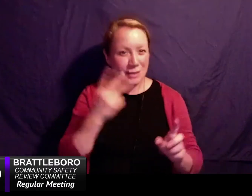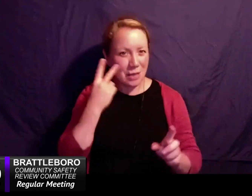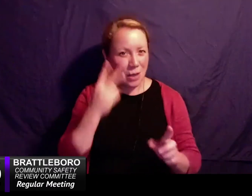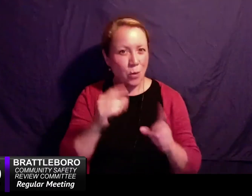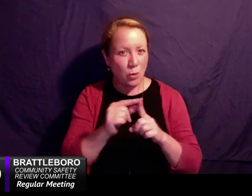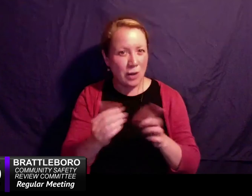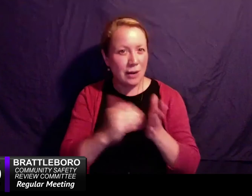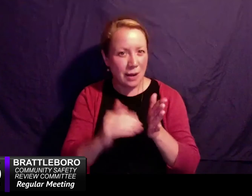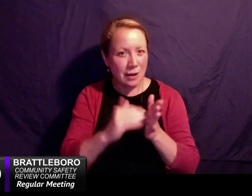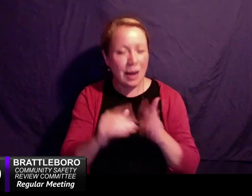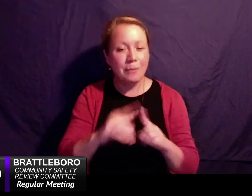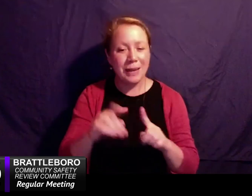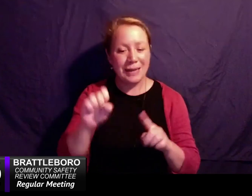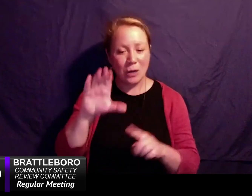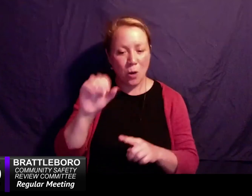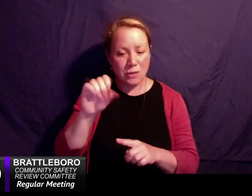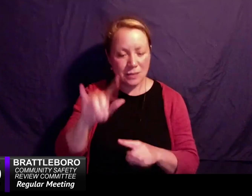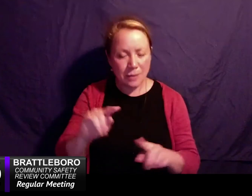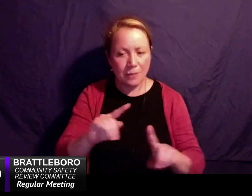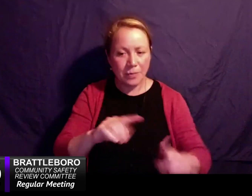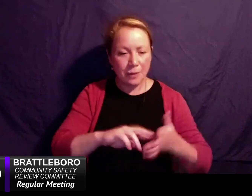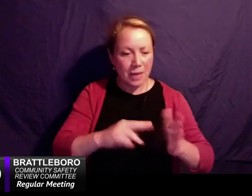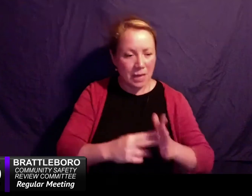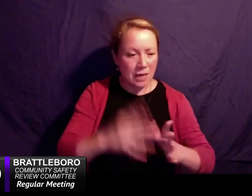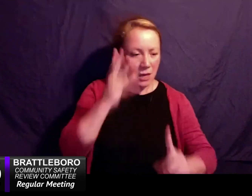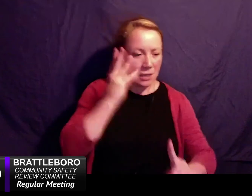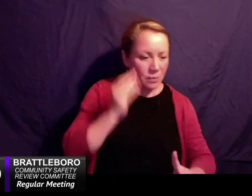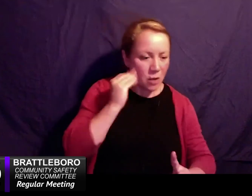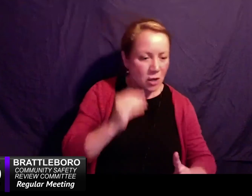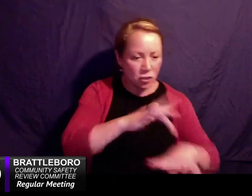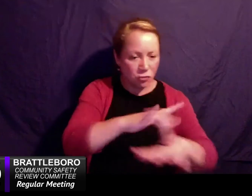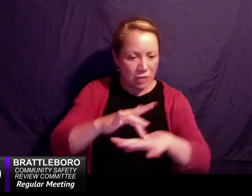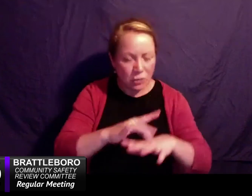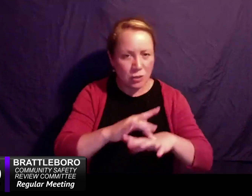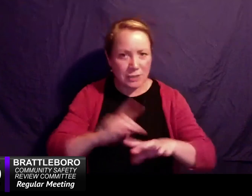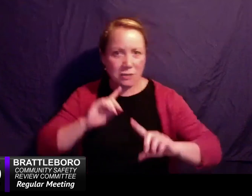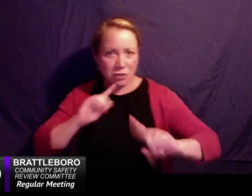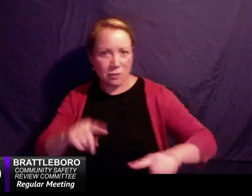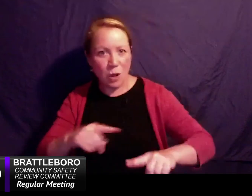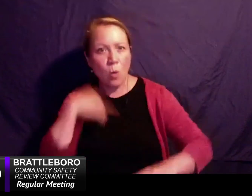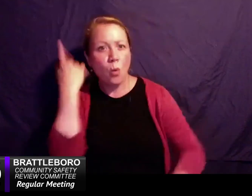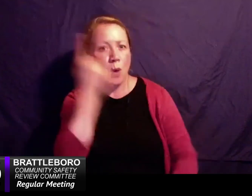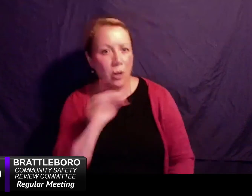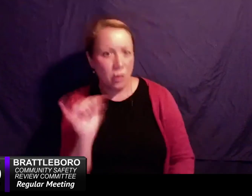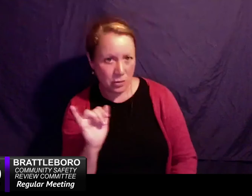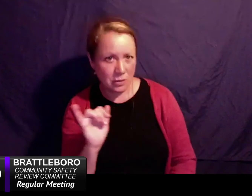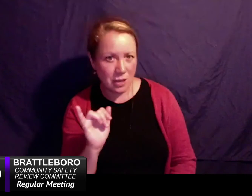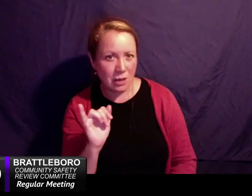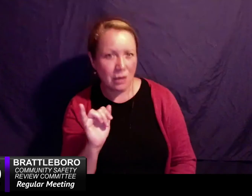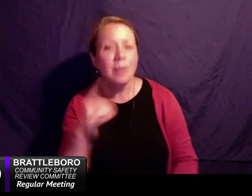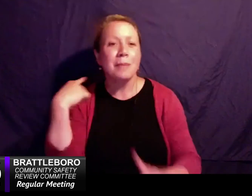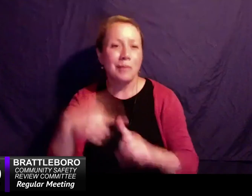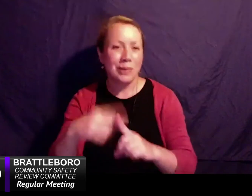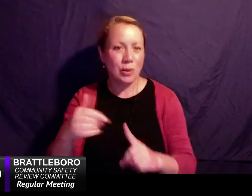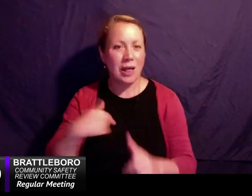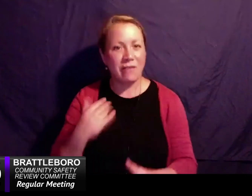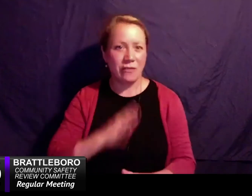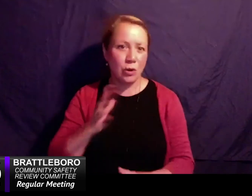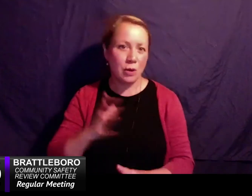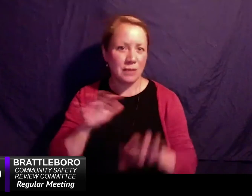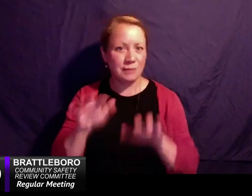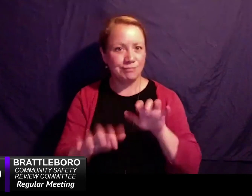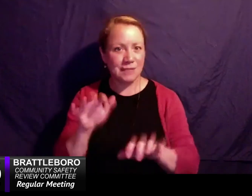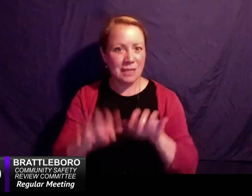and resources and experiences look like. And it's going to include a more formal written report. And then we're going to make